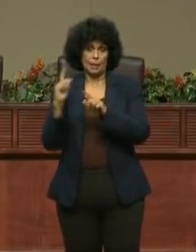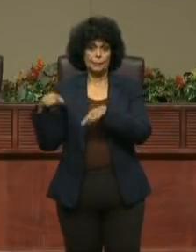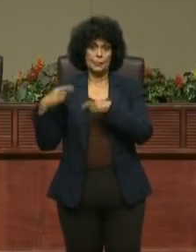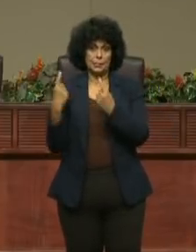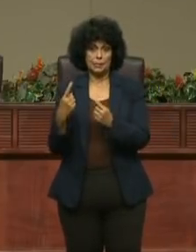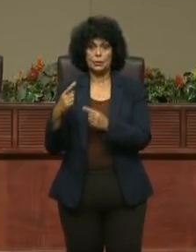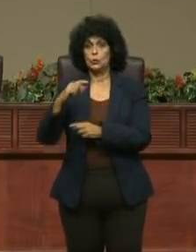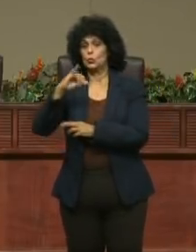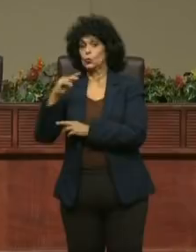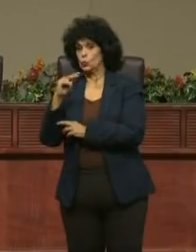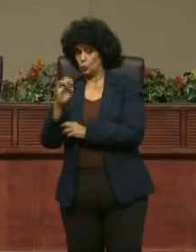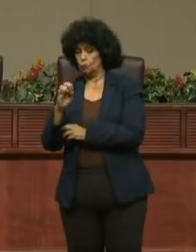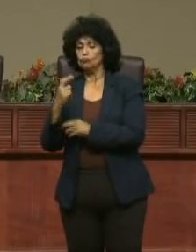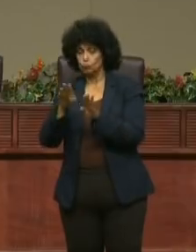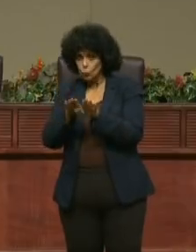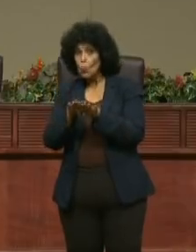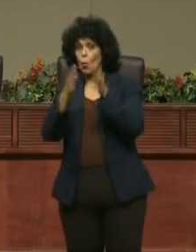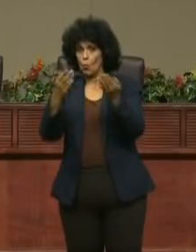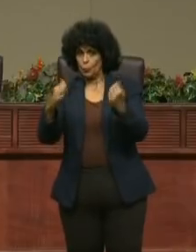you that